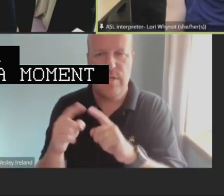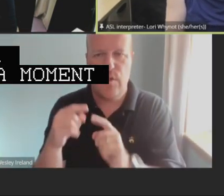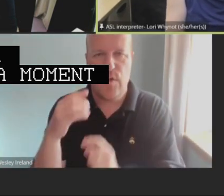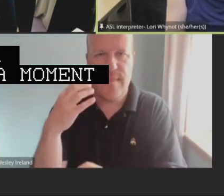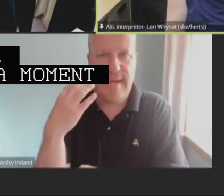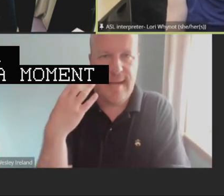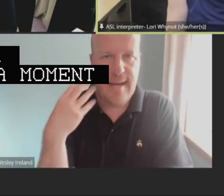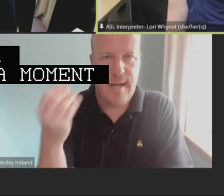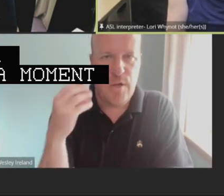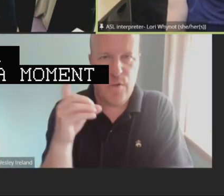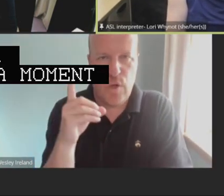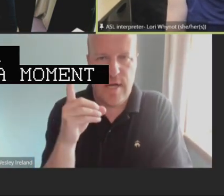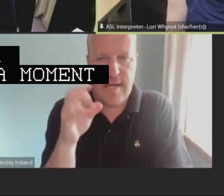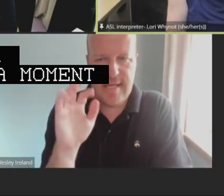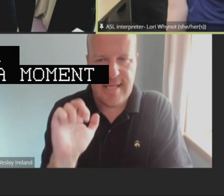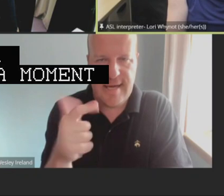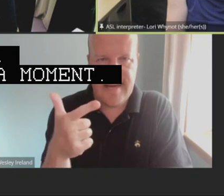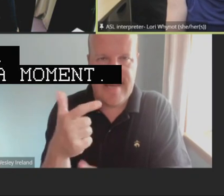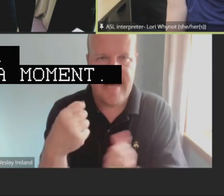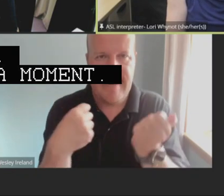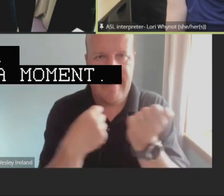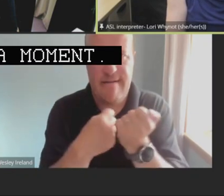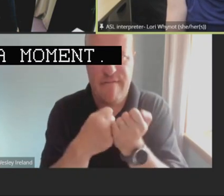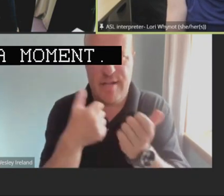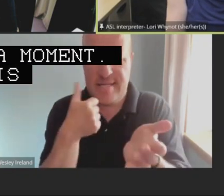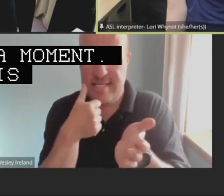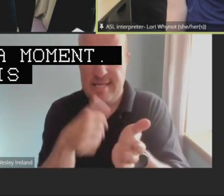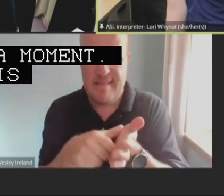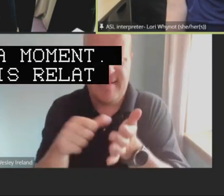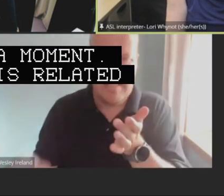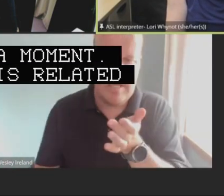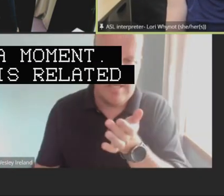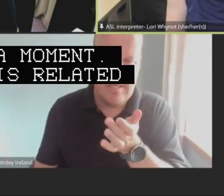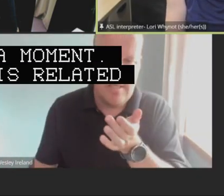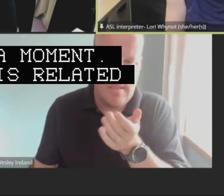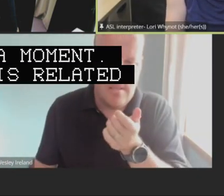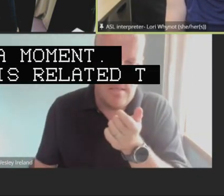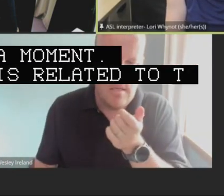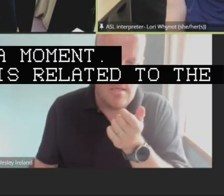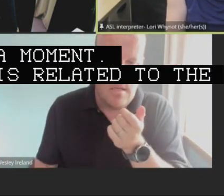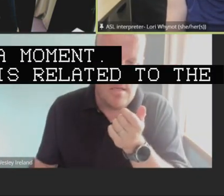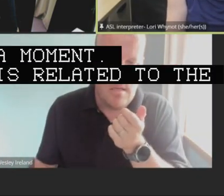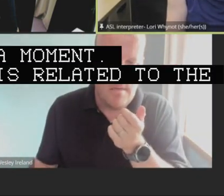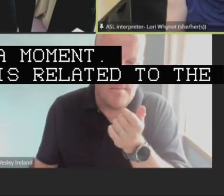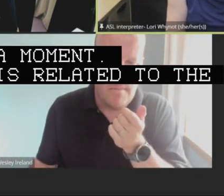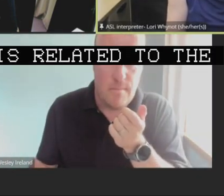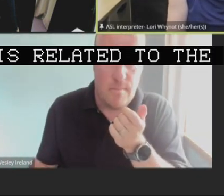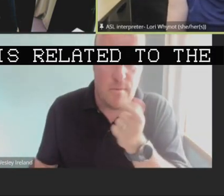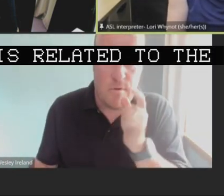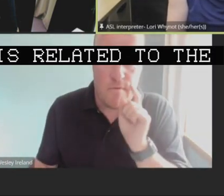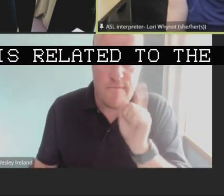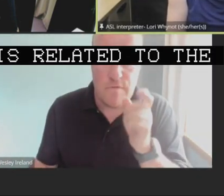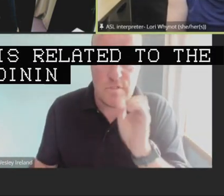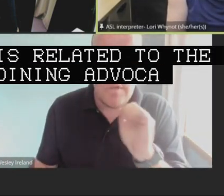All right, so this is related to the outdoor dining advocacy letter that we drafted.